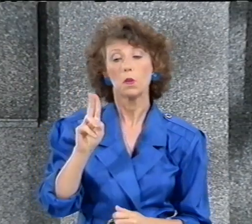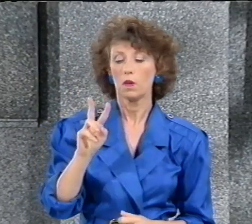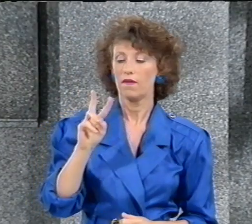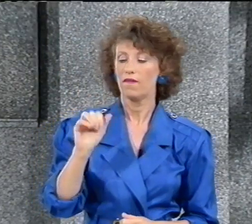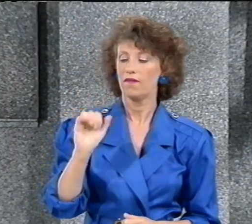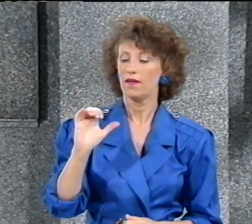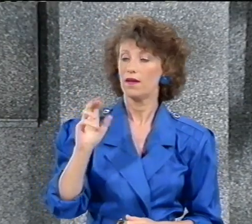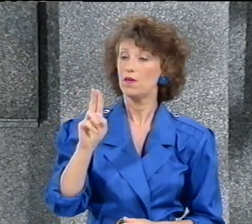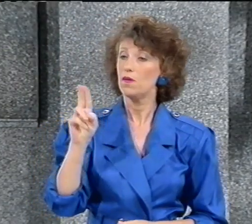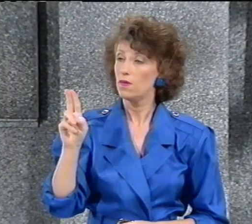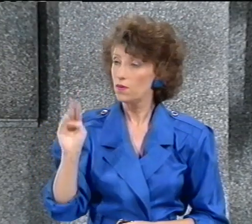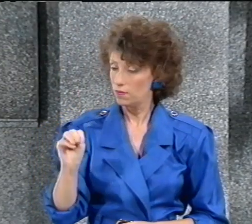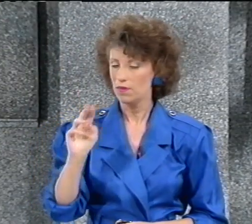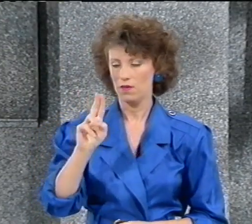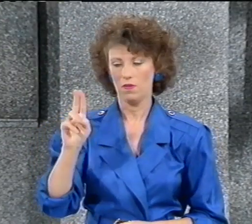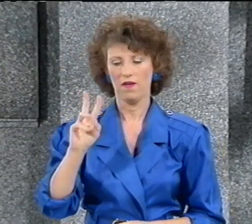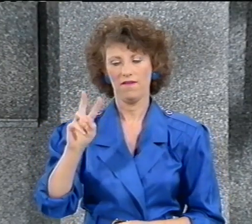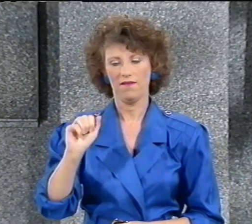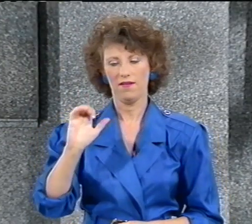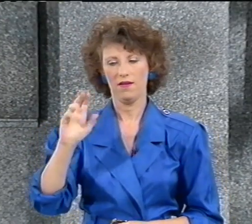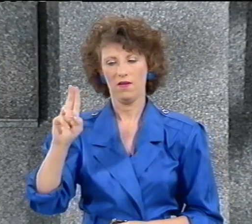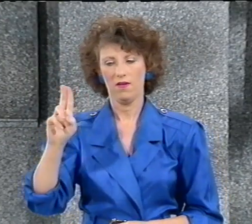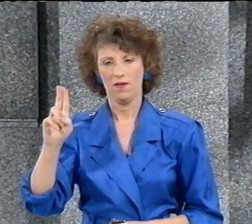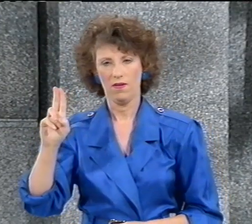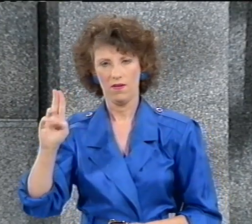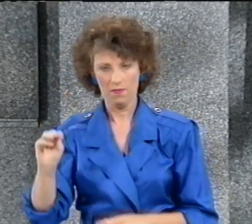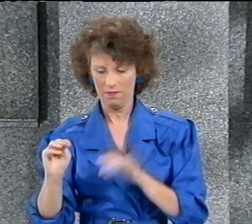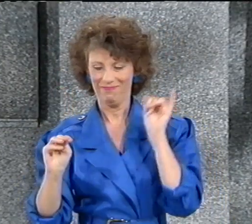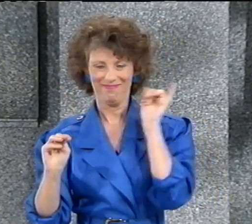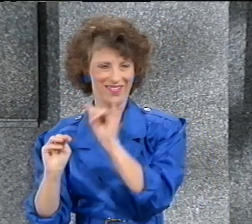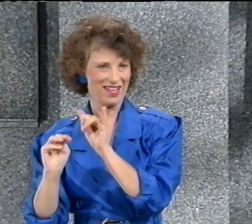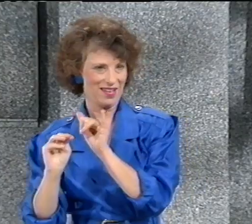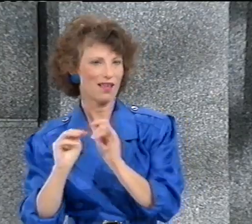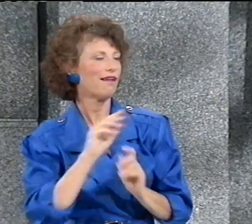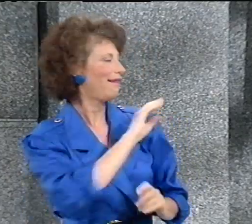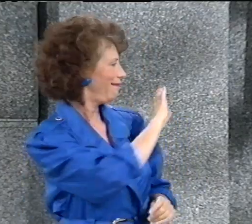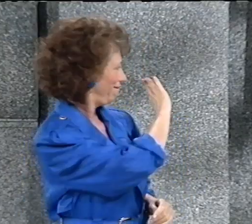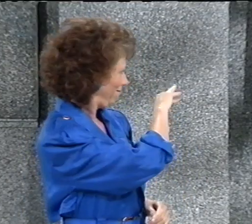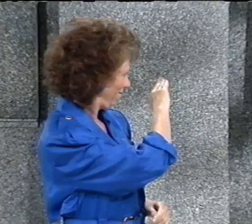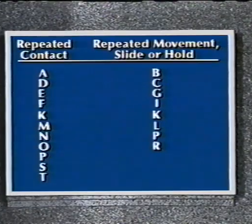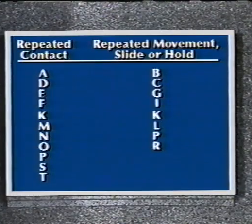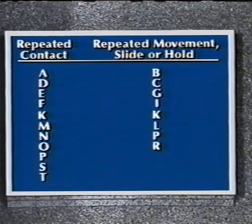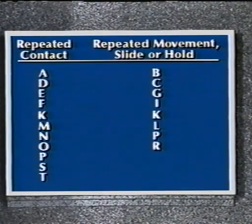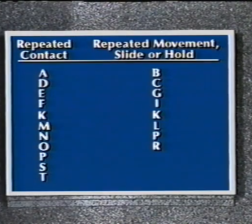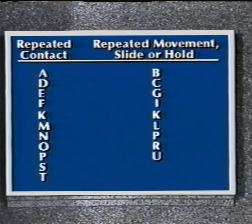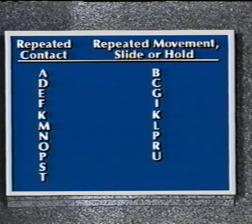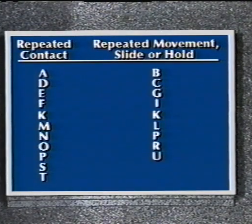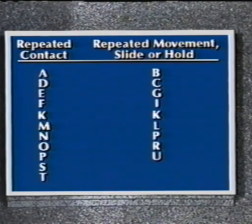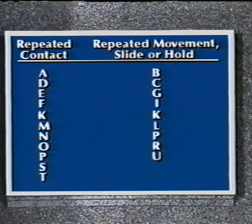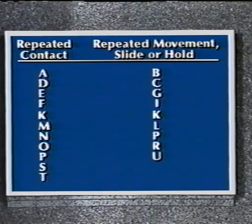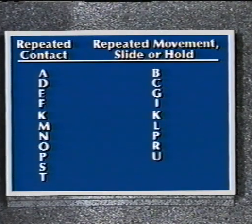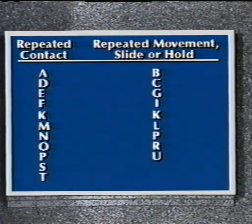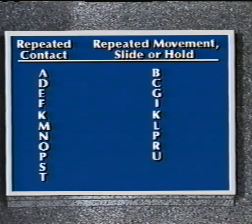Now for U, as in the word vacuum, the U stays up a little longer or slides, so we'll put it over